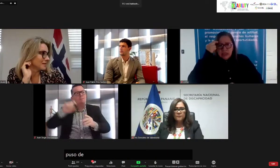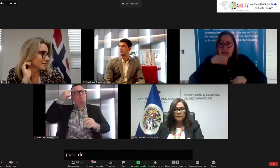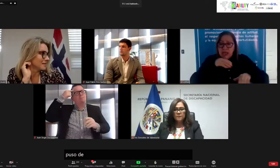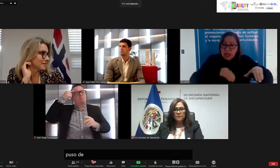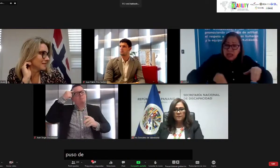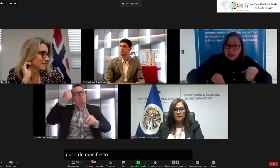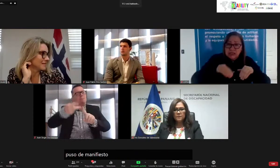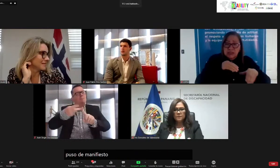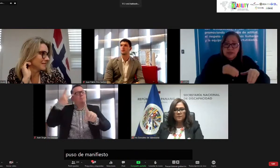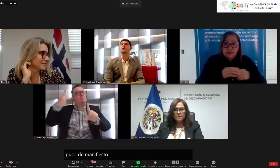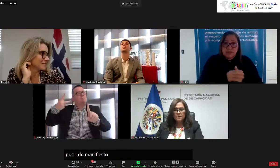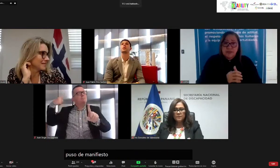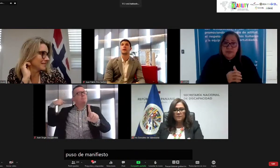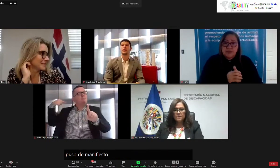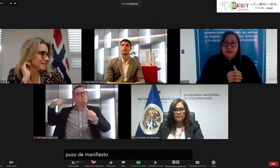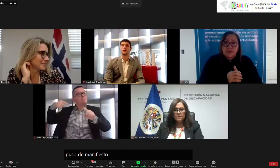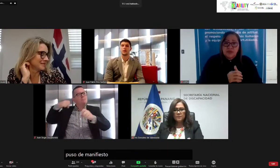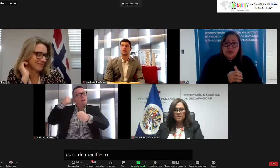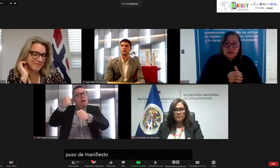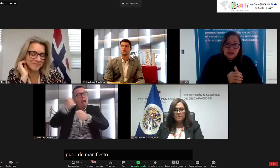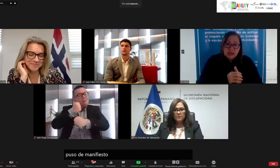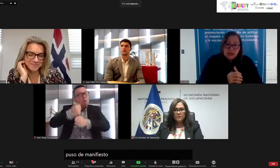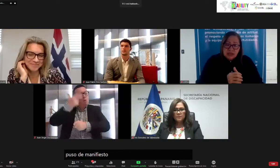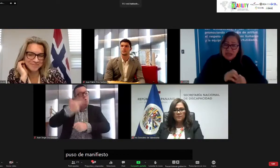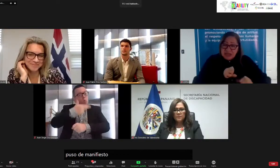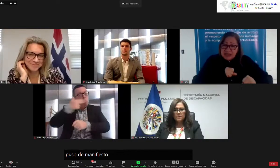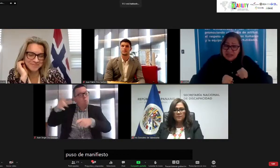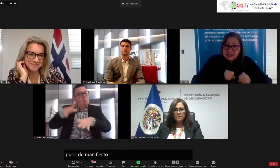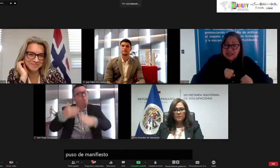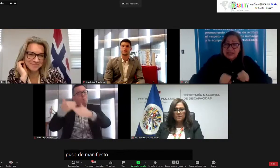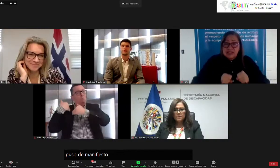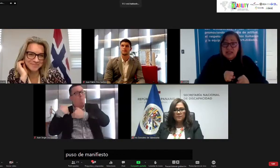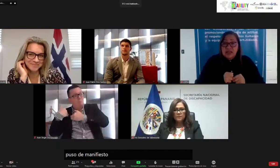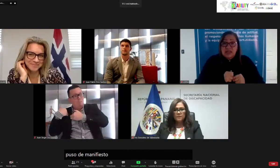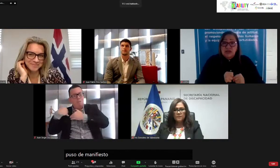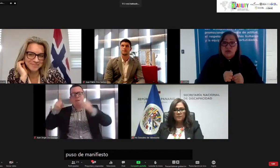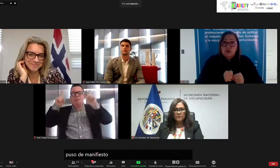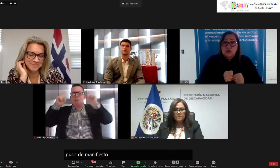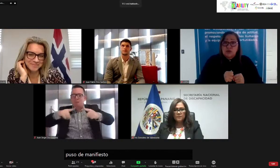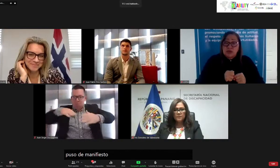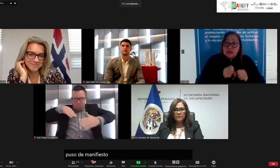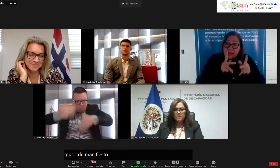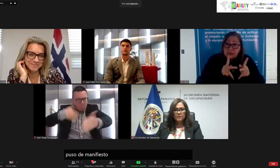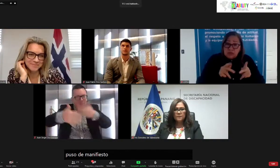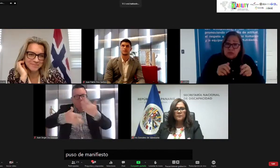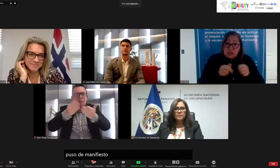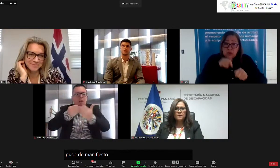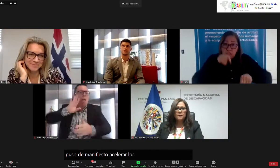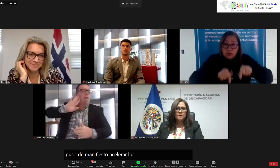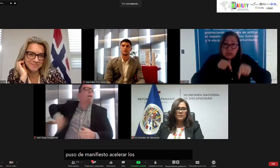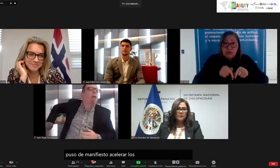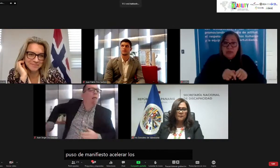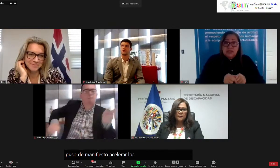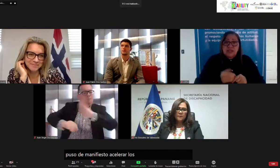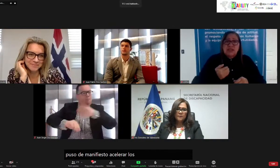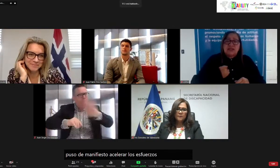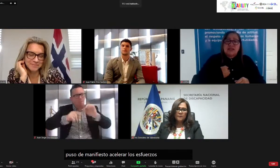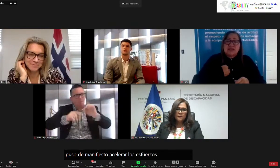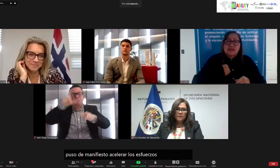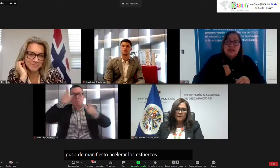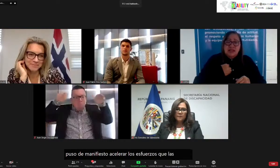of rethink the actions taking on plus accelerating the efforts to ensure that persons with